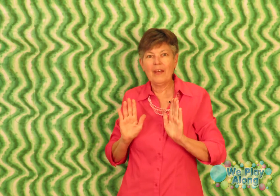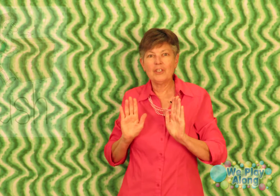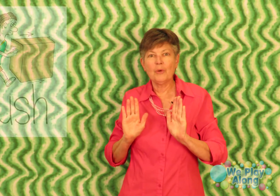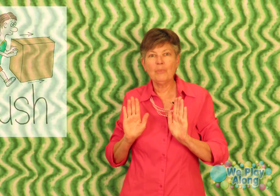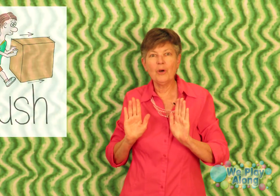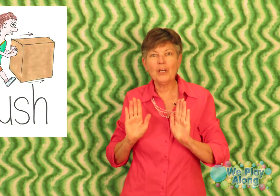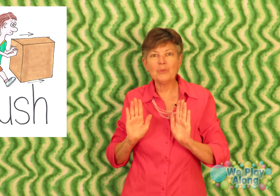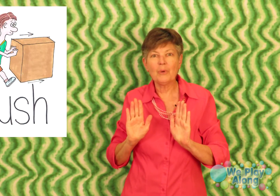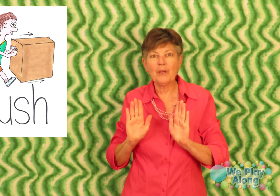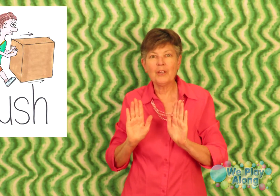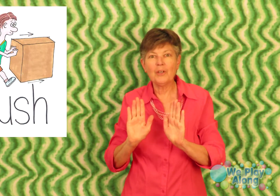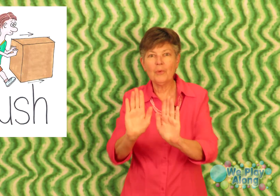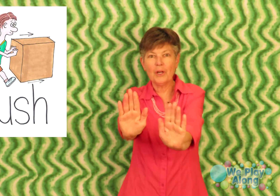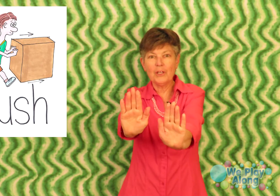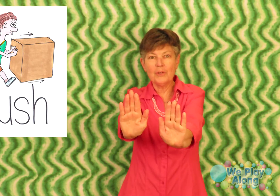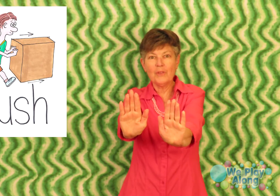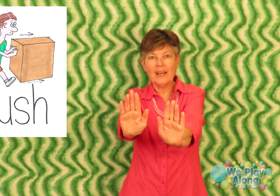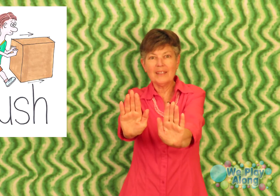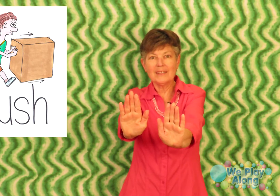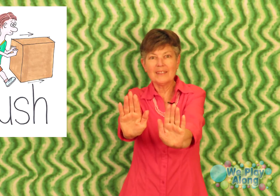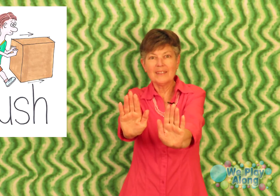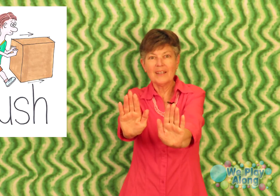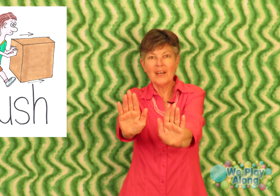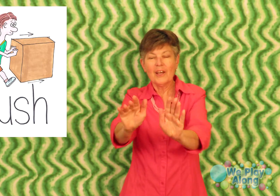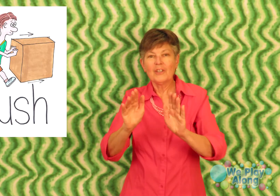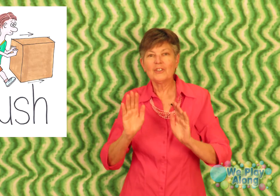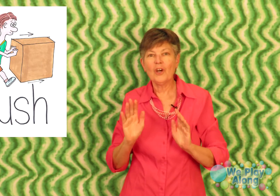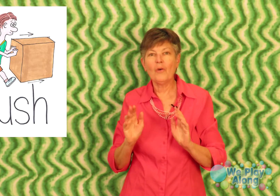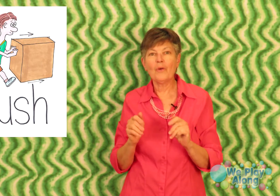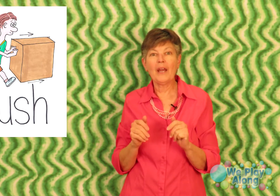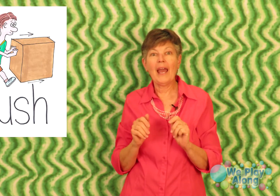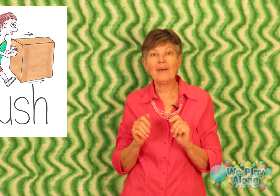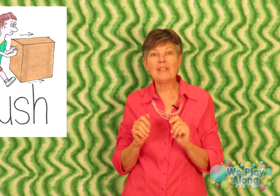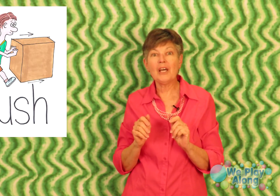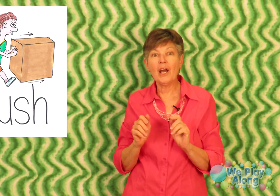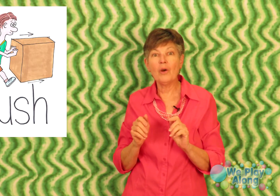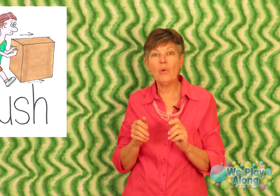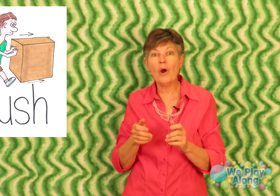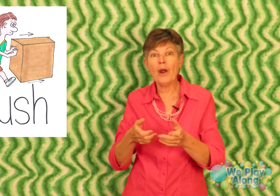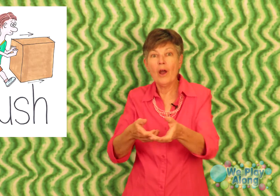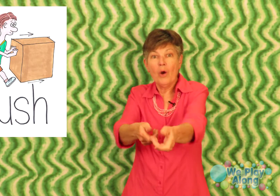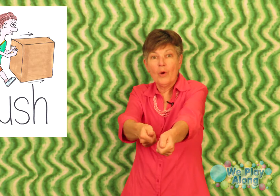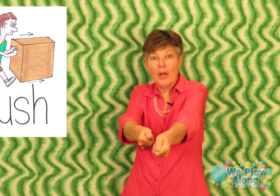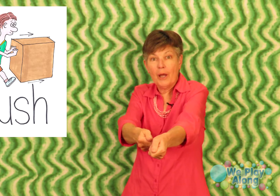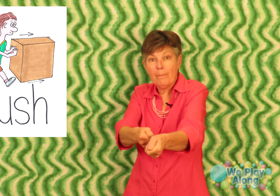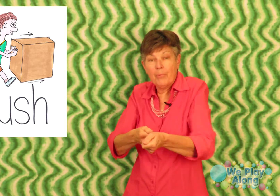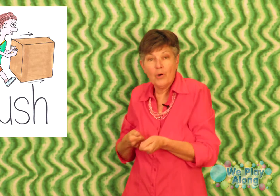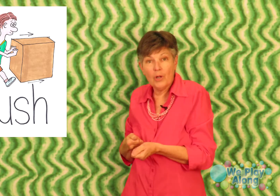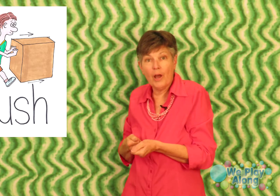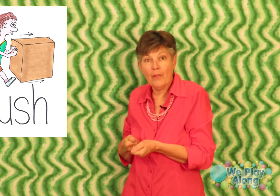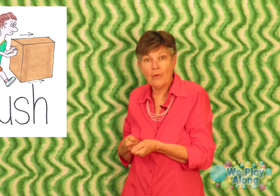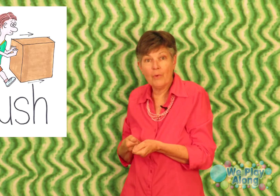to push, what are we going to do? We're going to do this. So if we're going to have a tug of war, we're going to pull on the